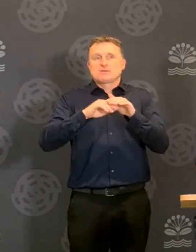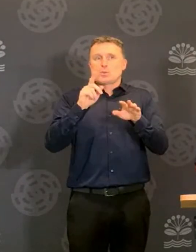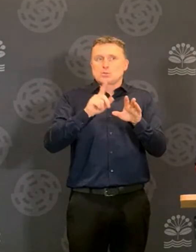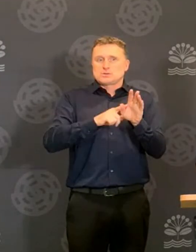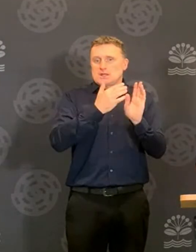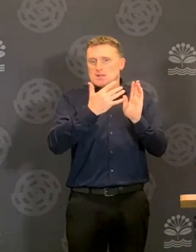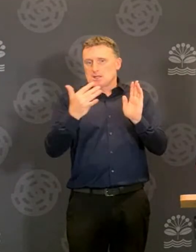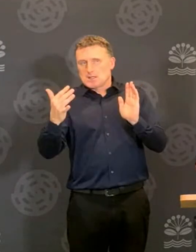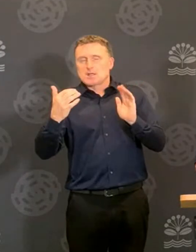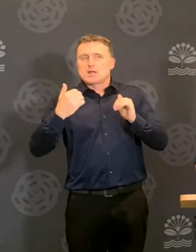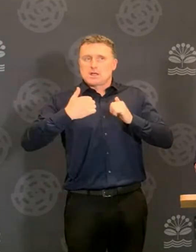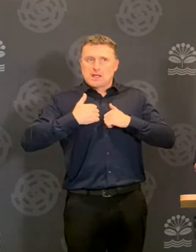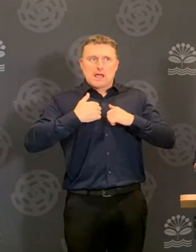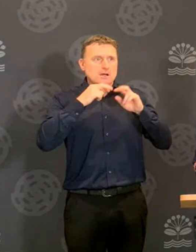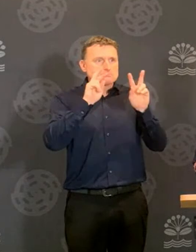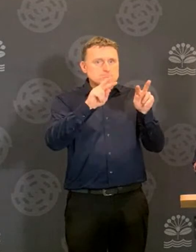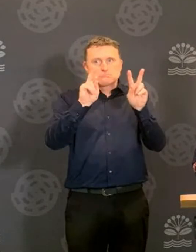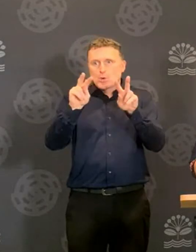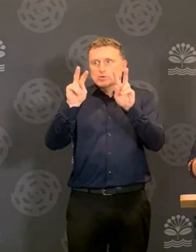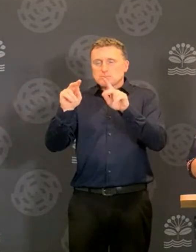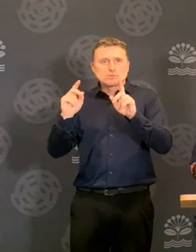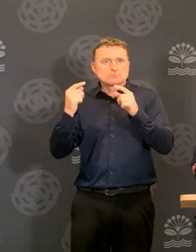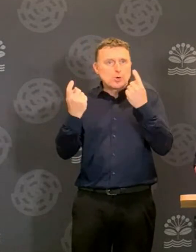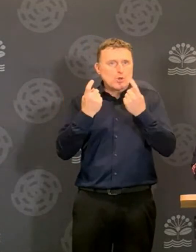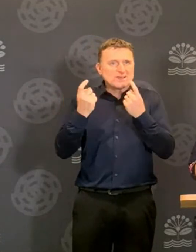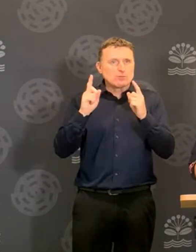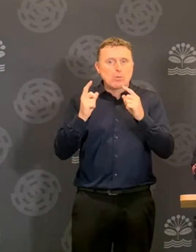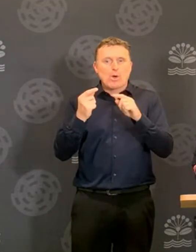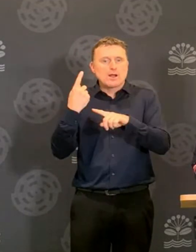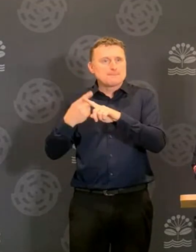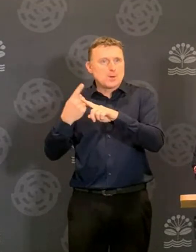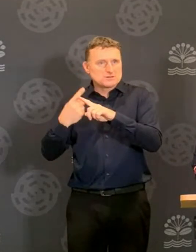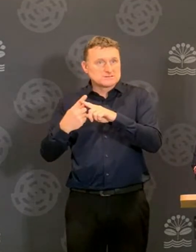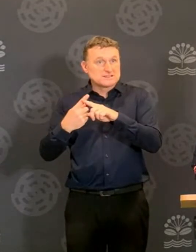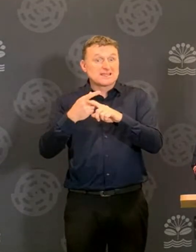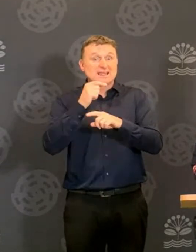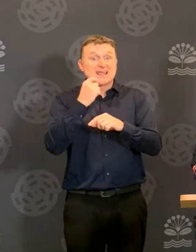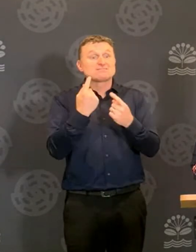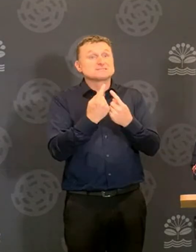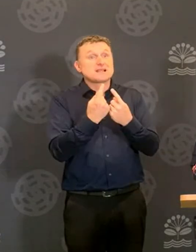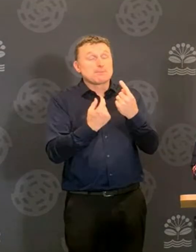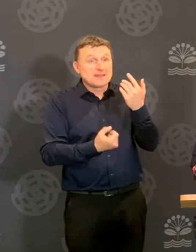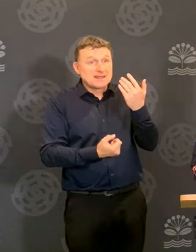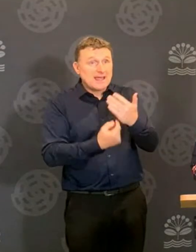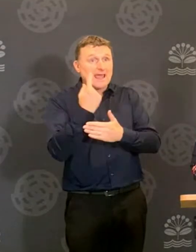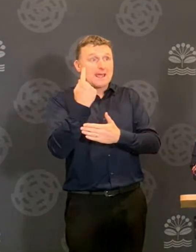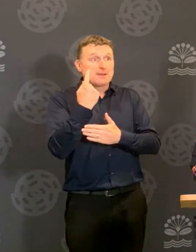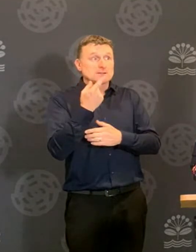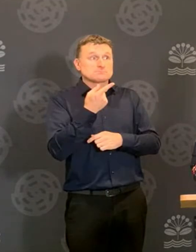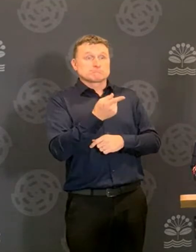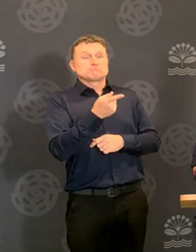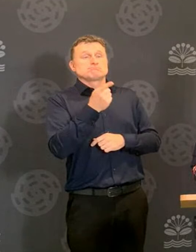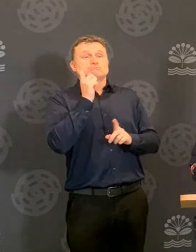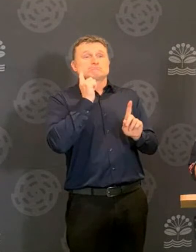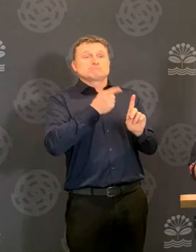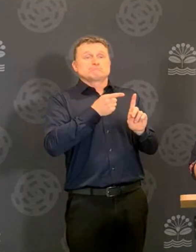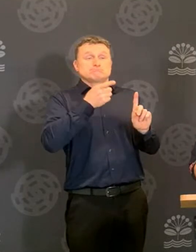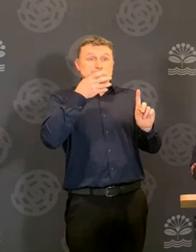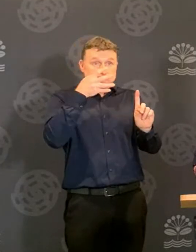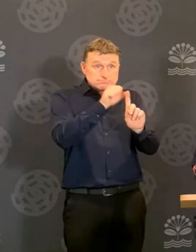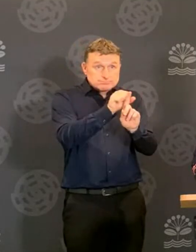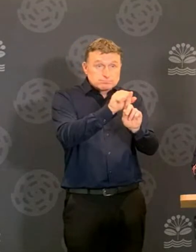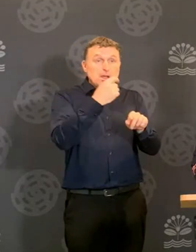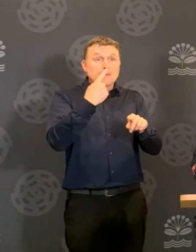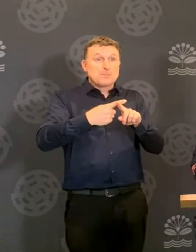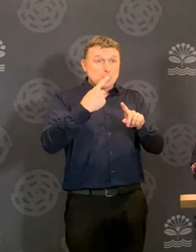have a range of operating procedure communication channels that we use to escalate different types of information about